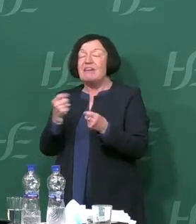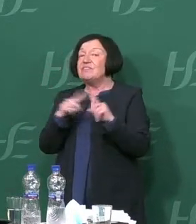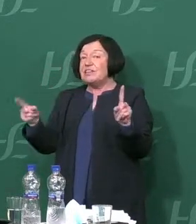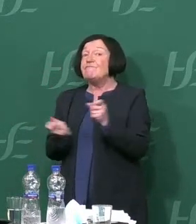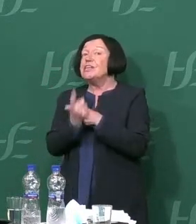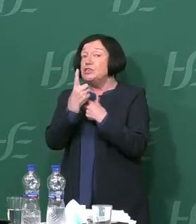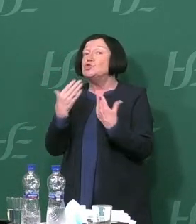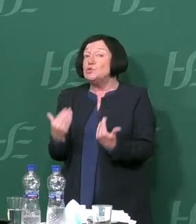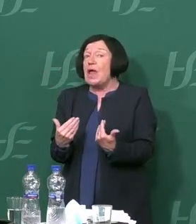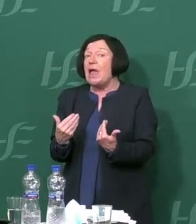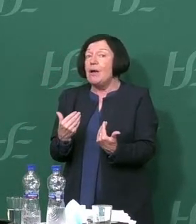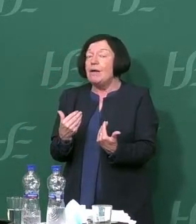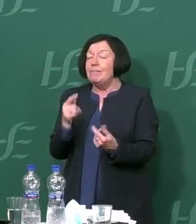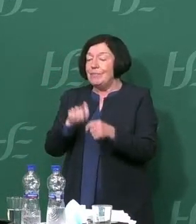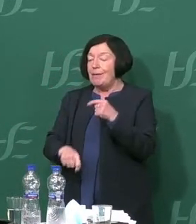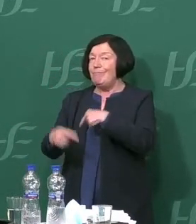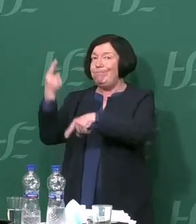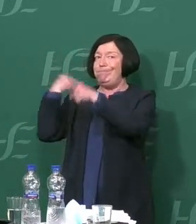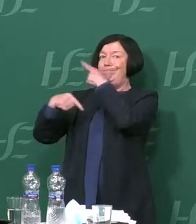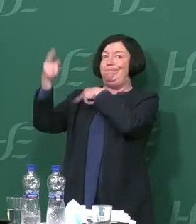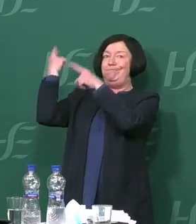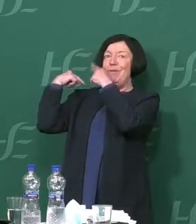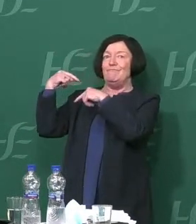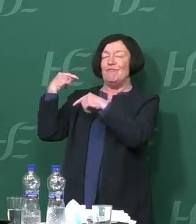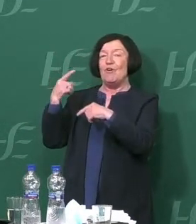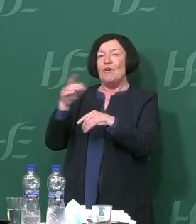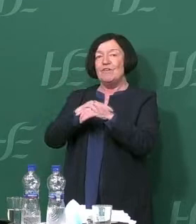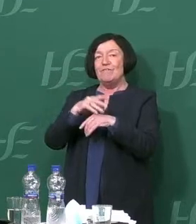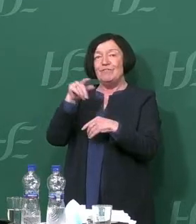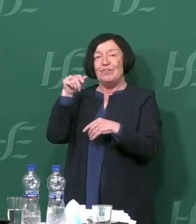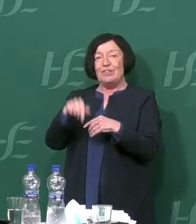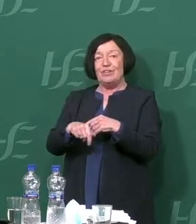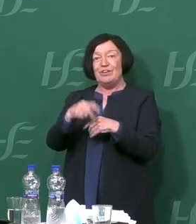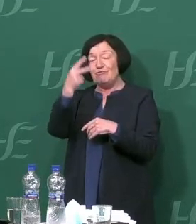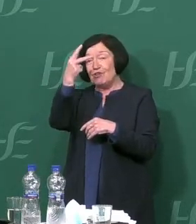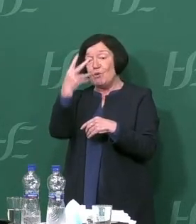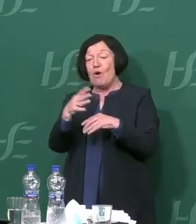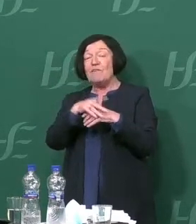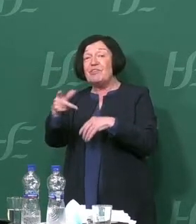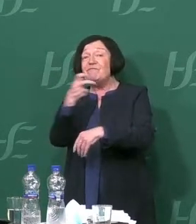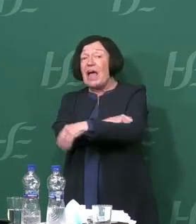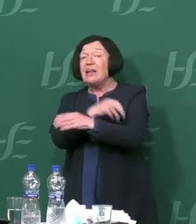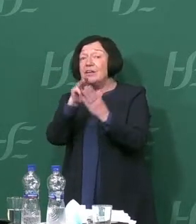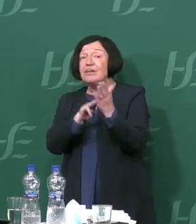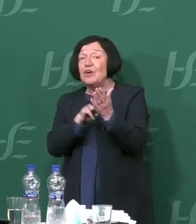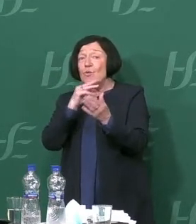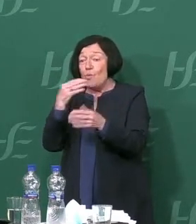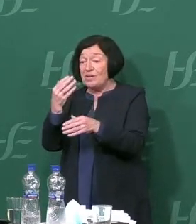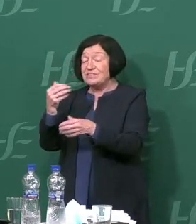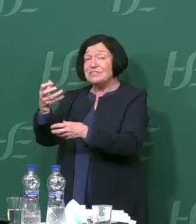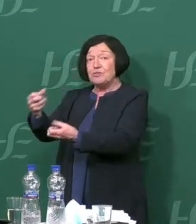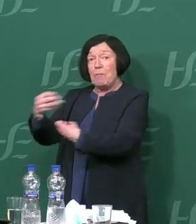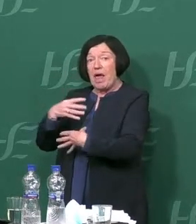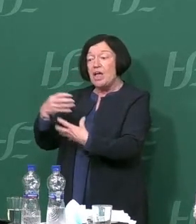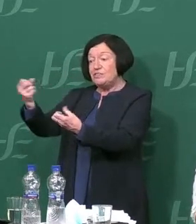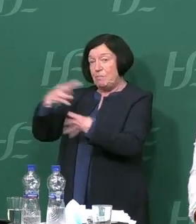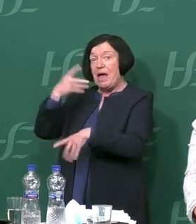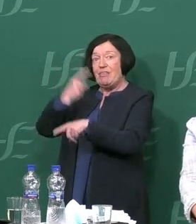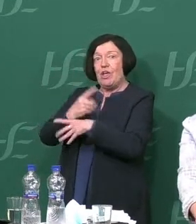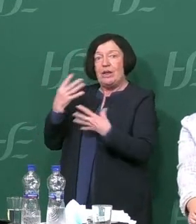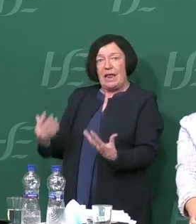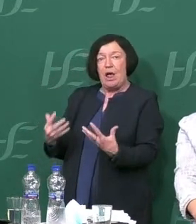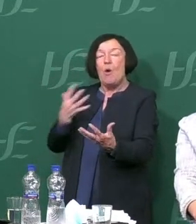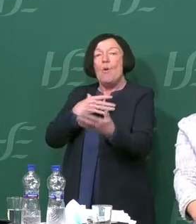issue now, which we had, you know, for 3/4 of the vaccination programme to date, which was about supply. Supply is there now.